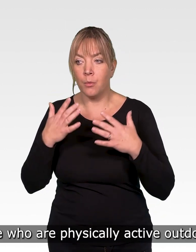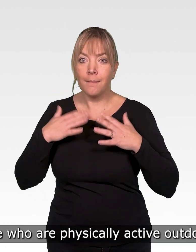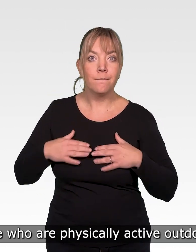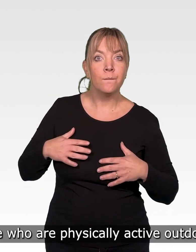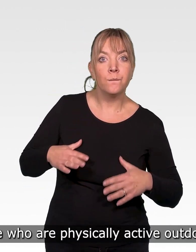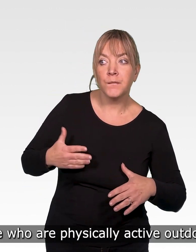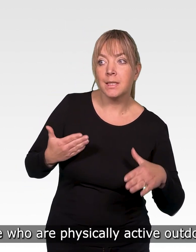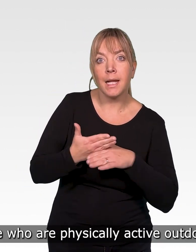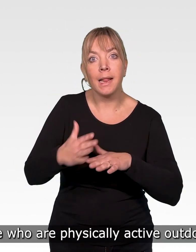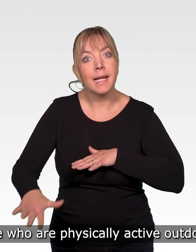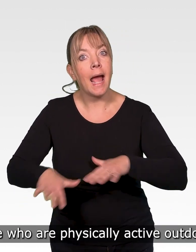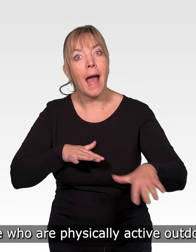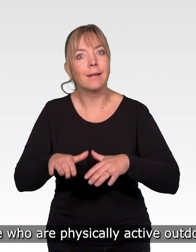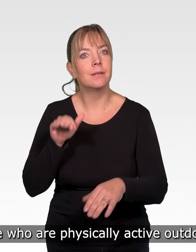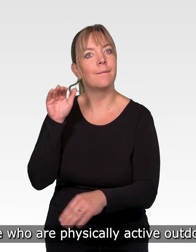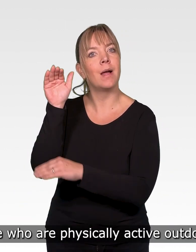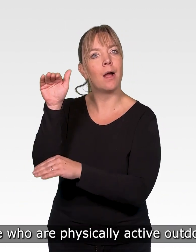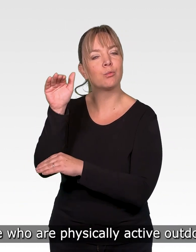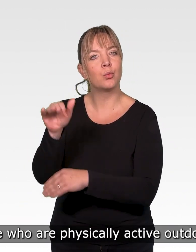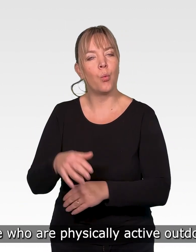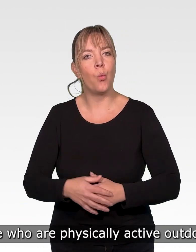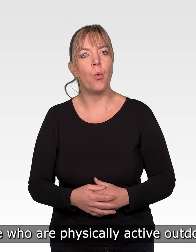people who are physically active outdoors,